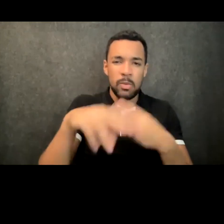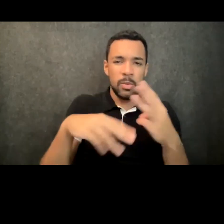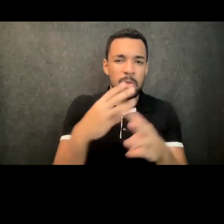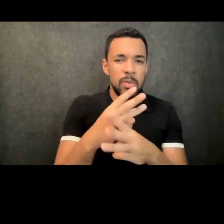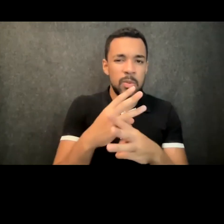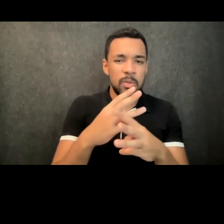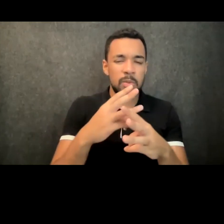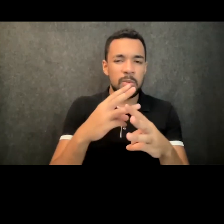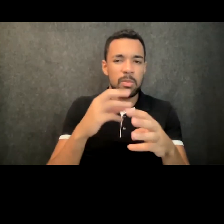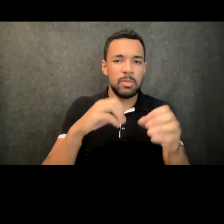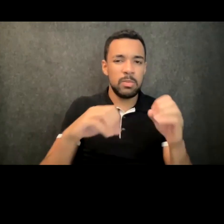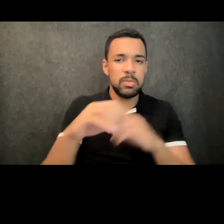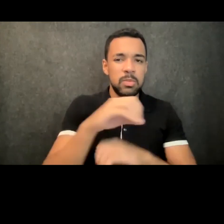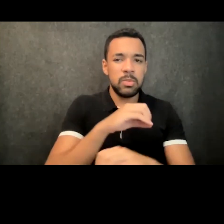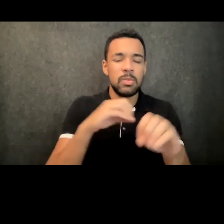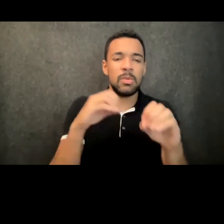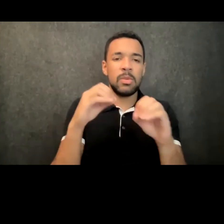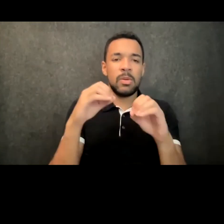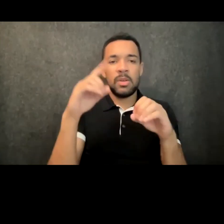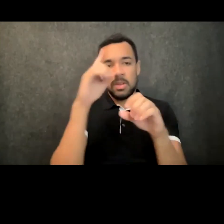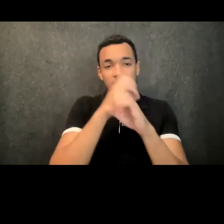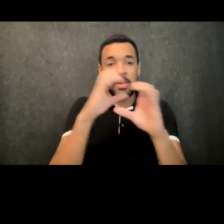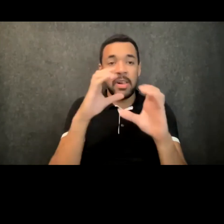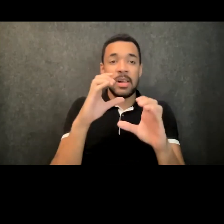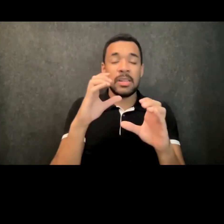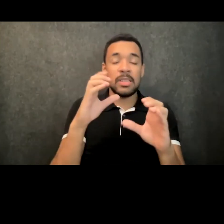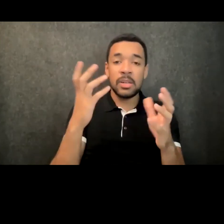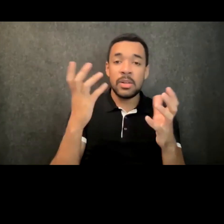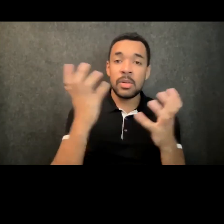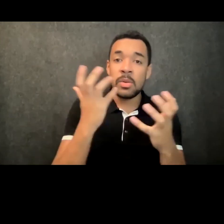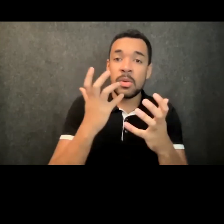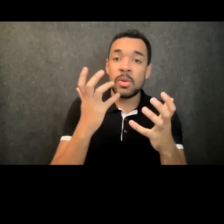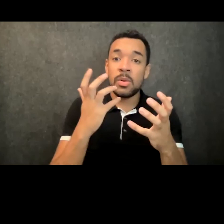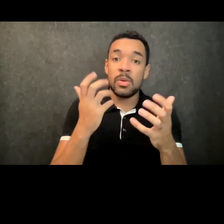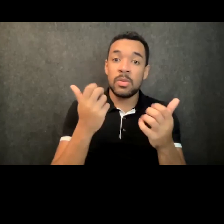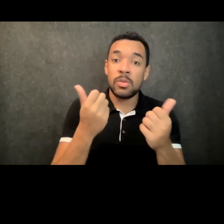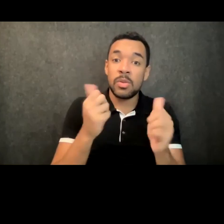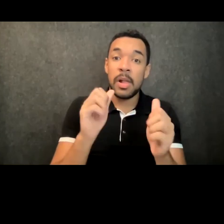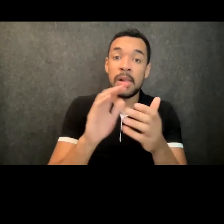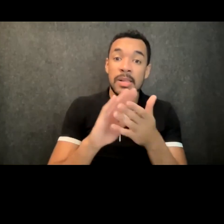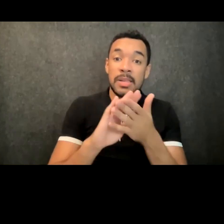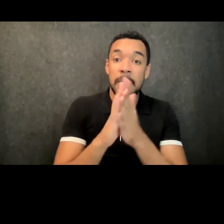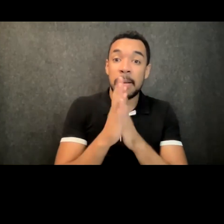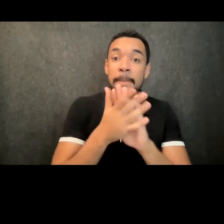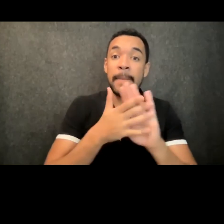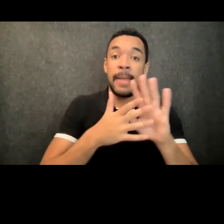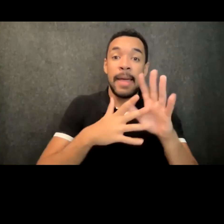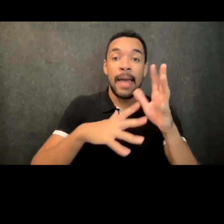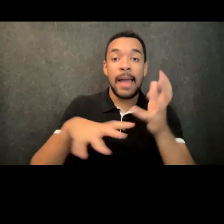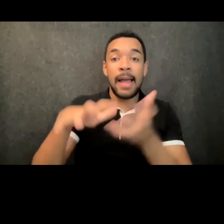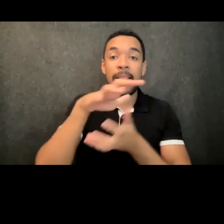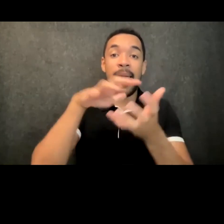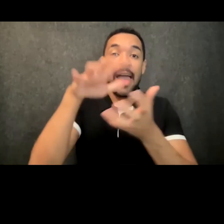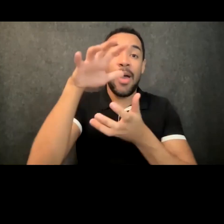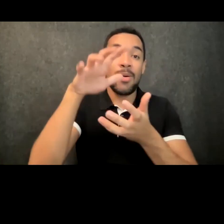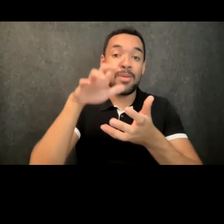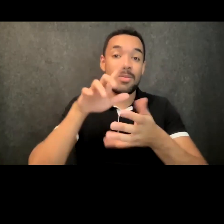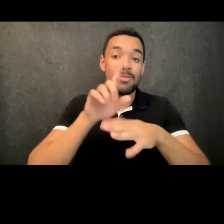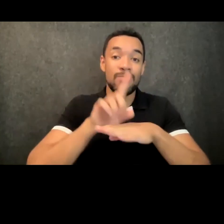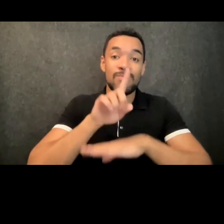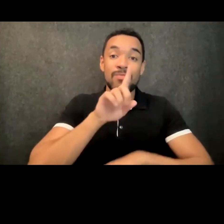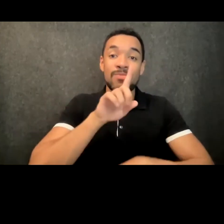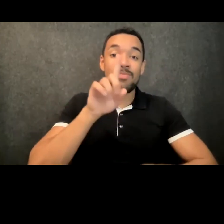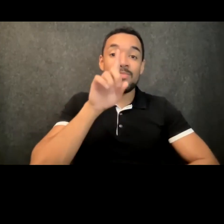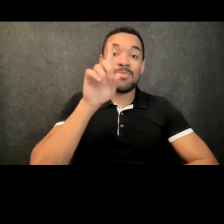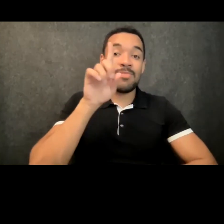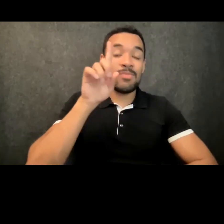Imagine him then, nah? A dare to be cumulus. Here, for one night, he'll be reckless in the sky. There, no one